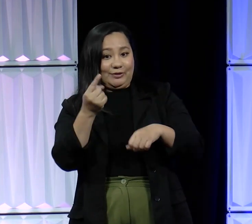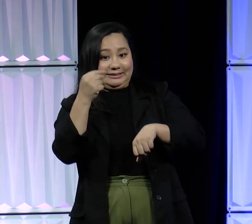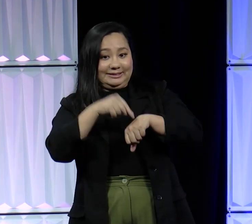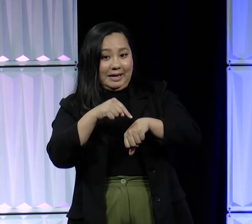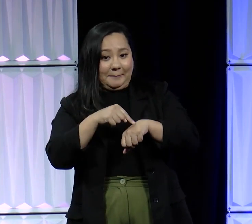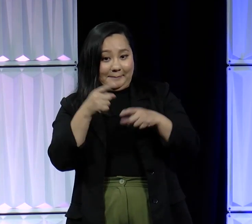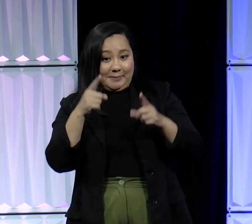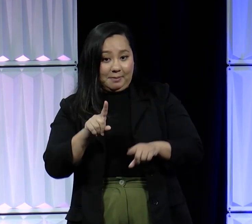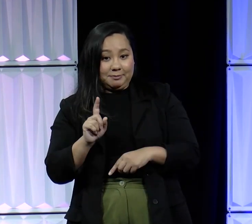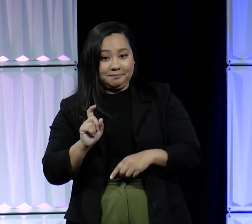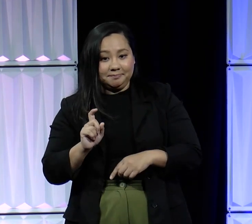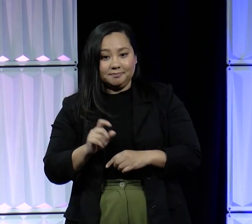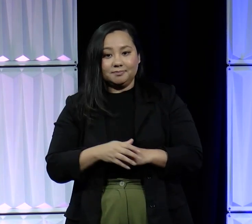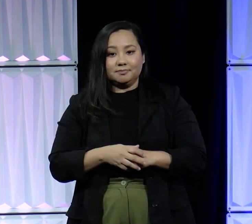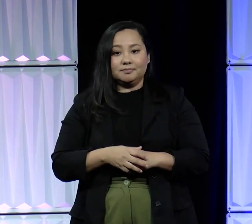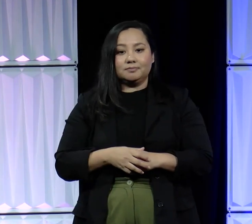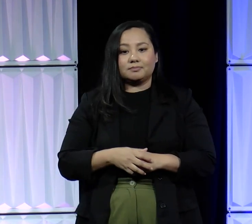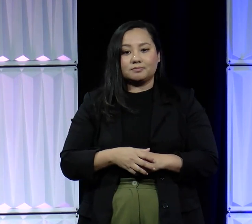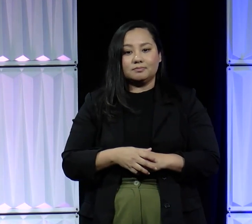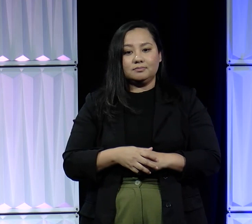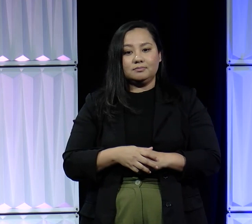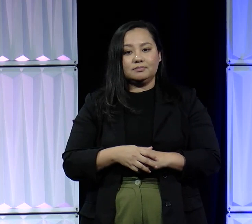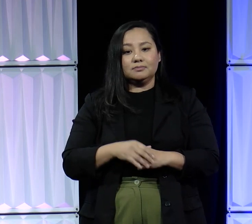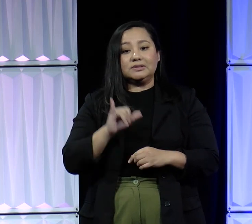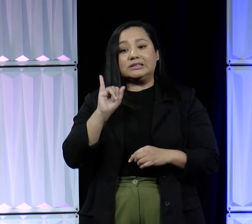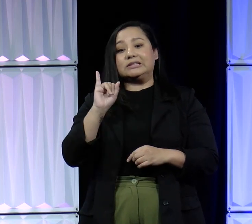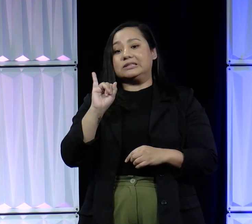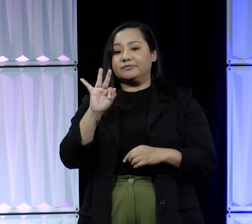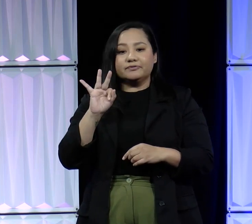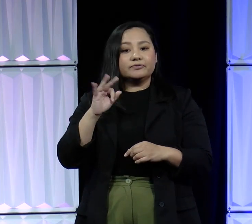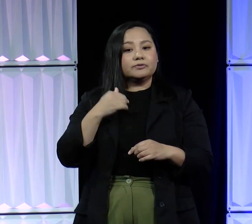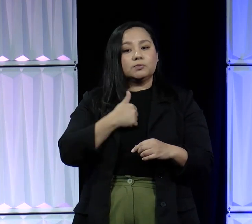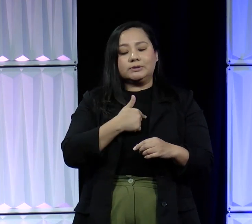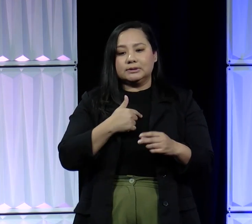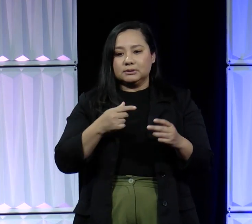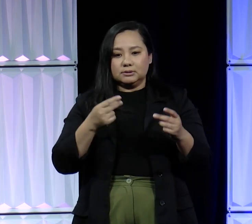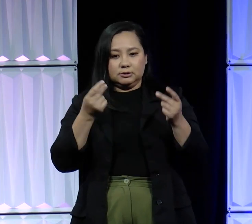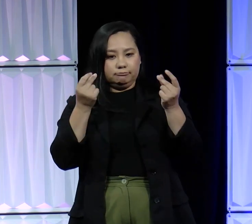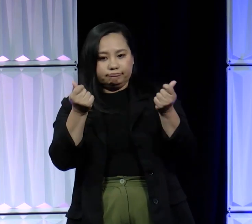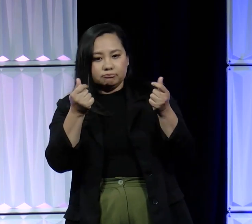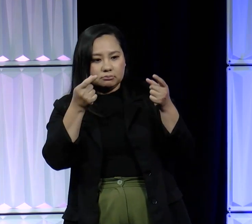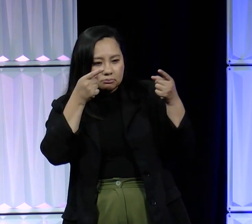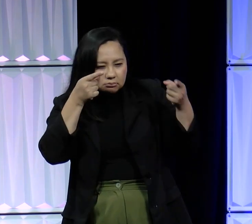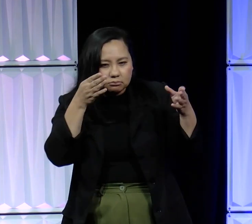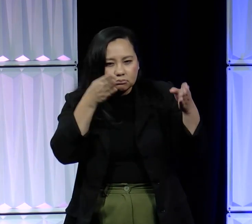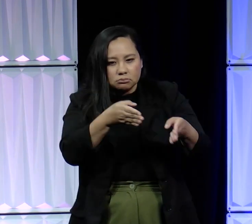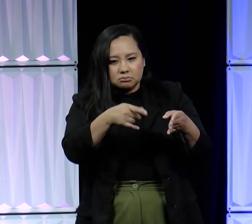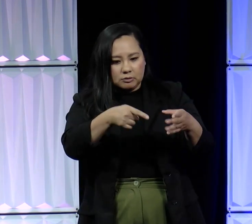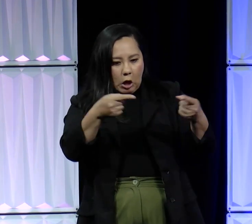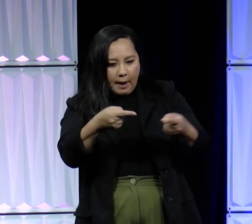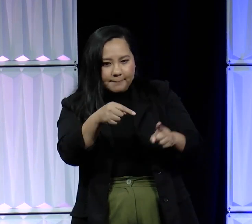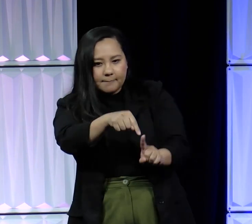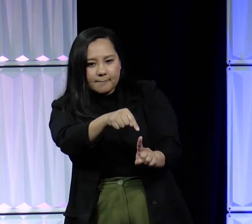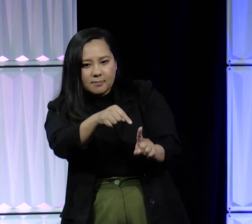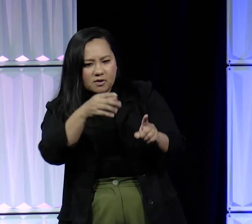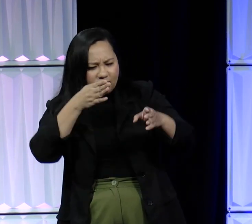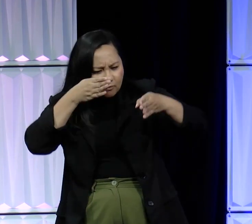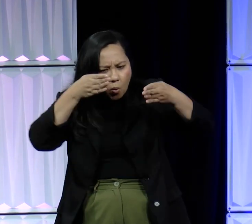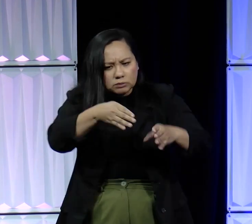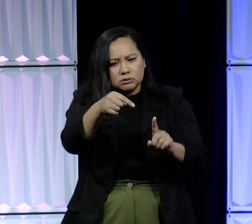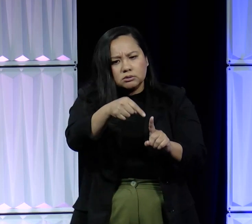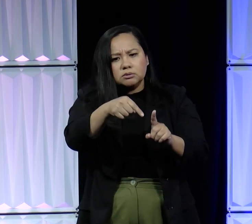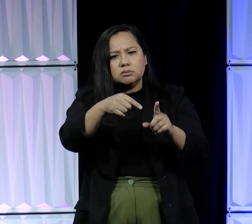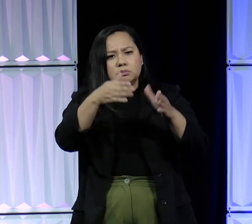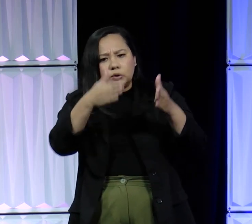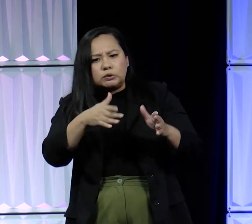What if we could immediately focus on addressing the harms perpetrated, centering on the concerns and experiences of the person who was harmed?